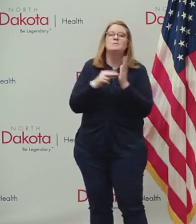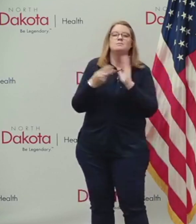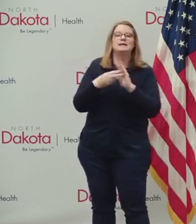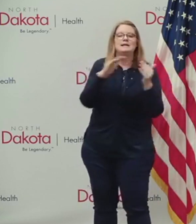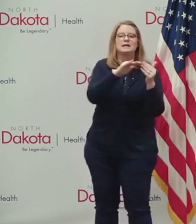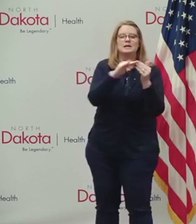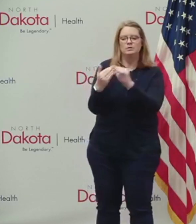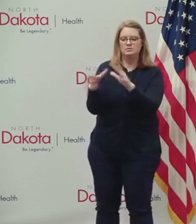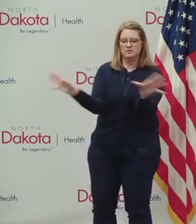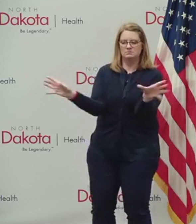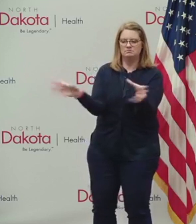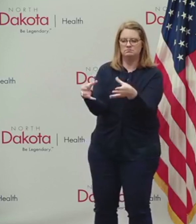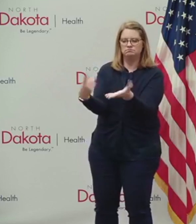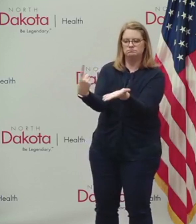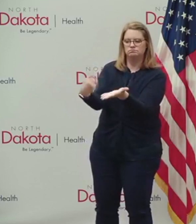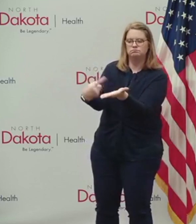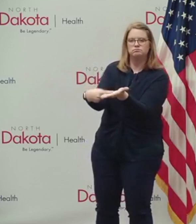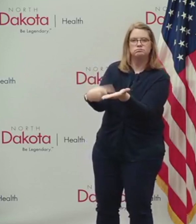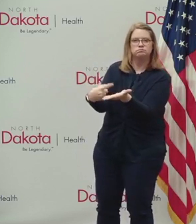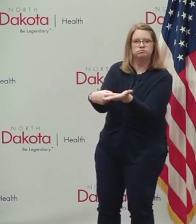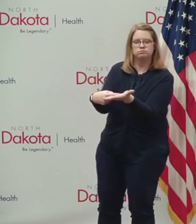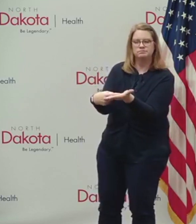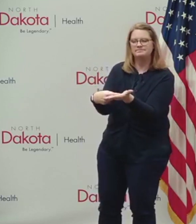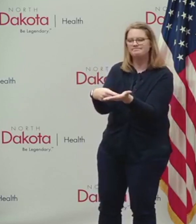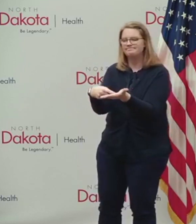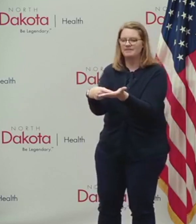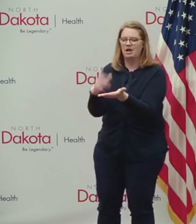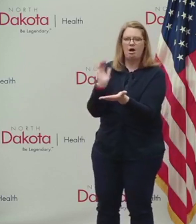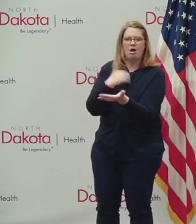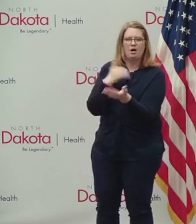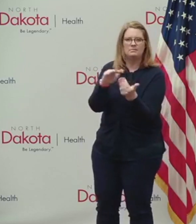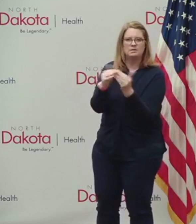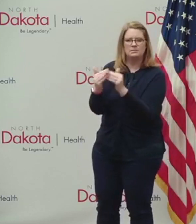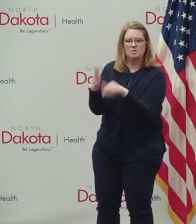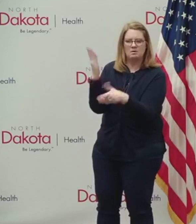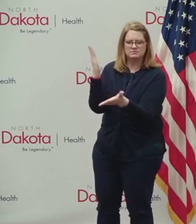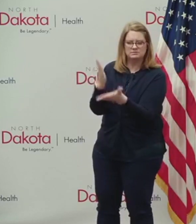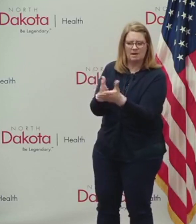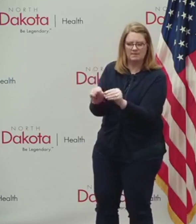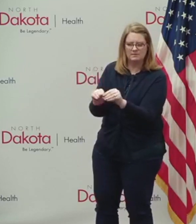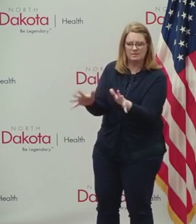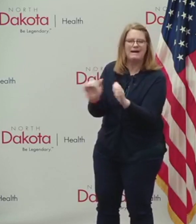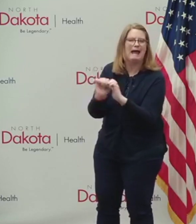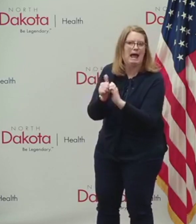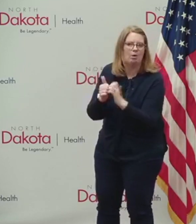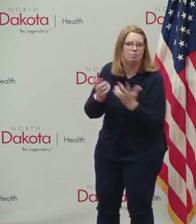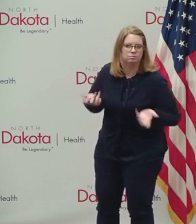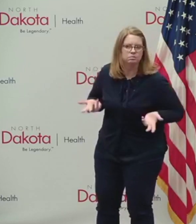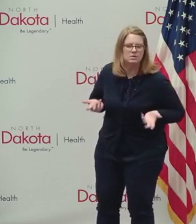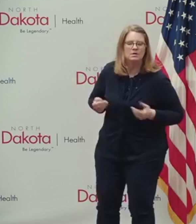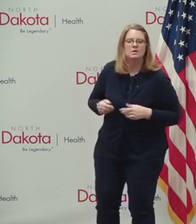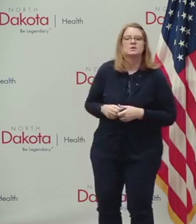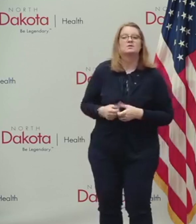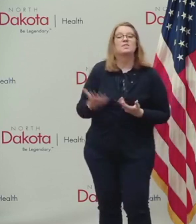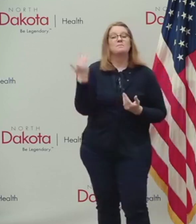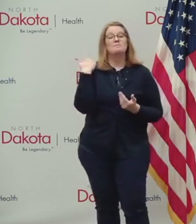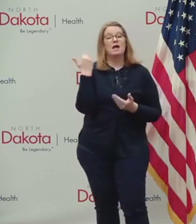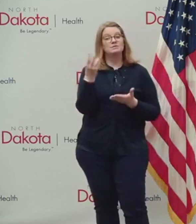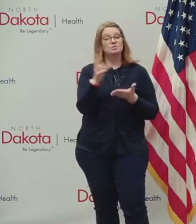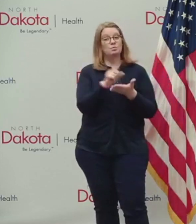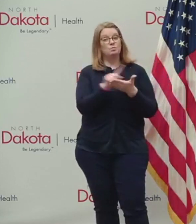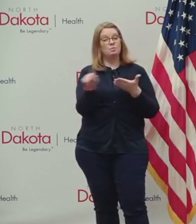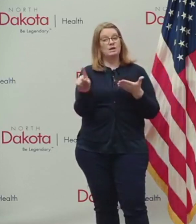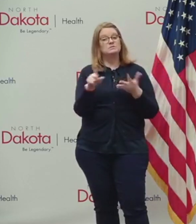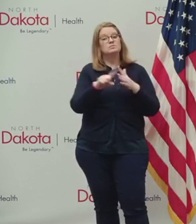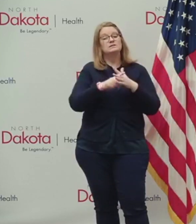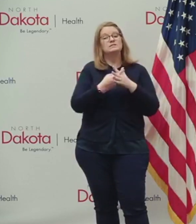decisions about what they want to do to stop the spread in their communities. The past several weeks, we've begun